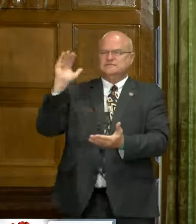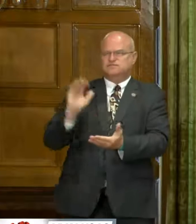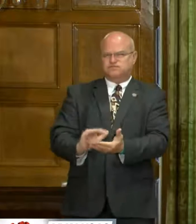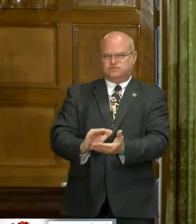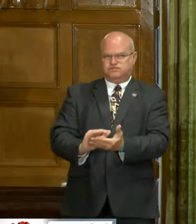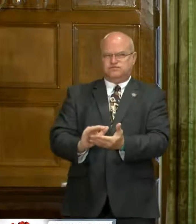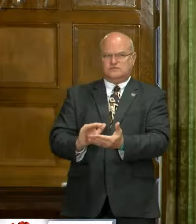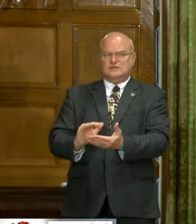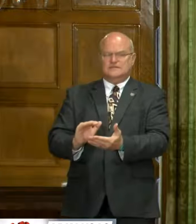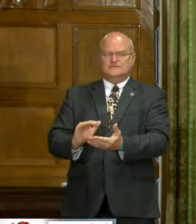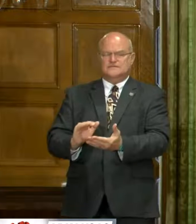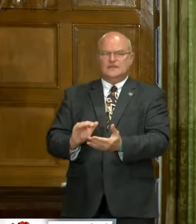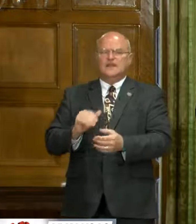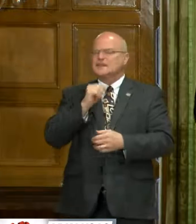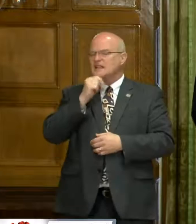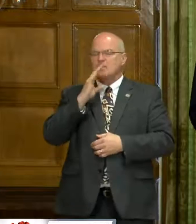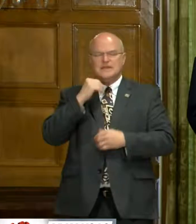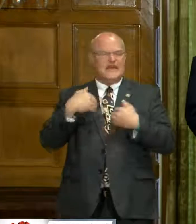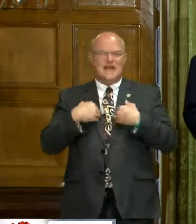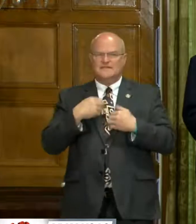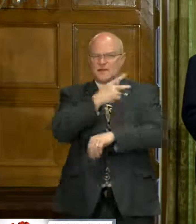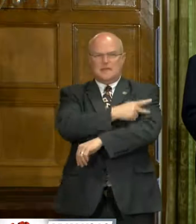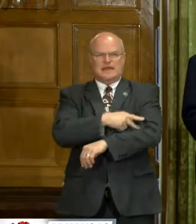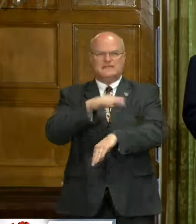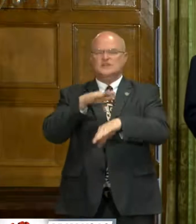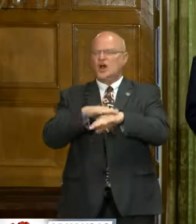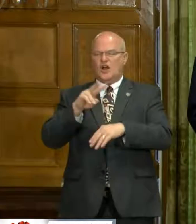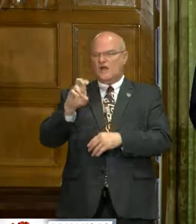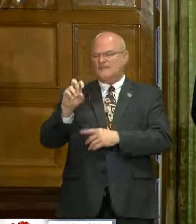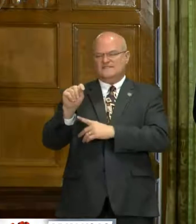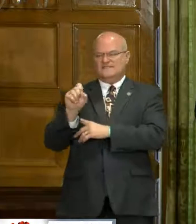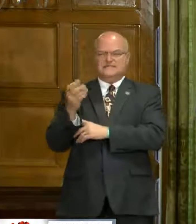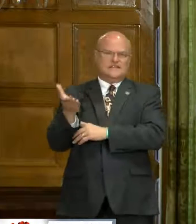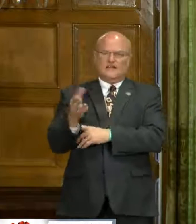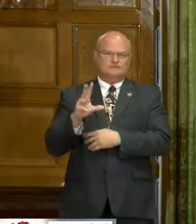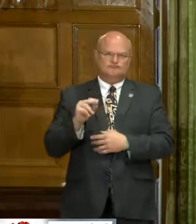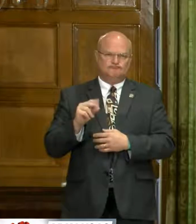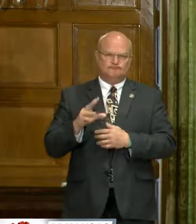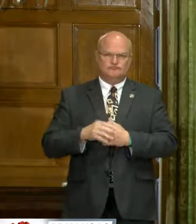acuity facility, though. They would not be having patients on ventilators there.